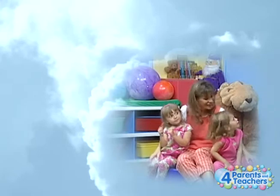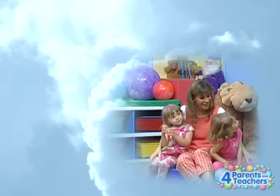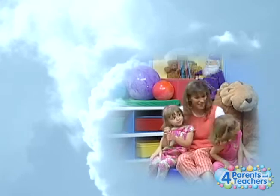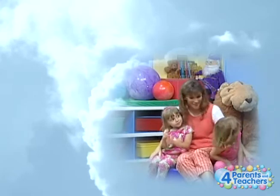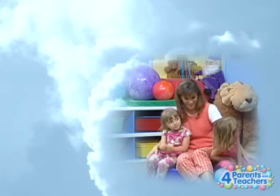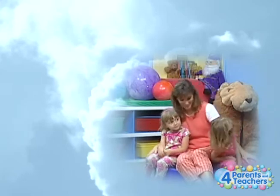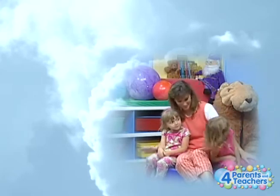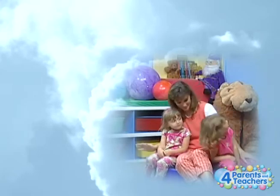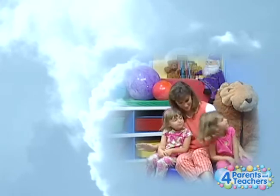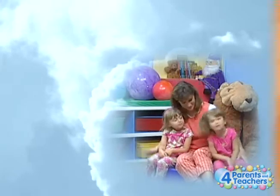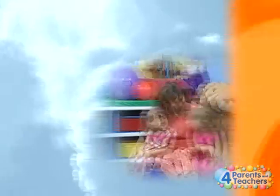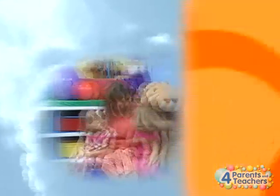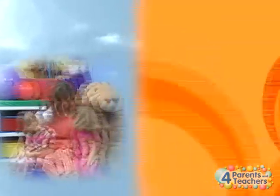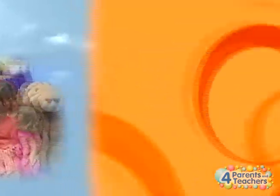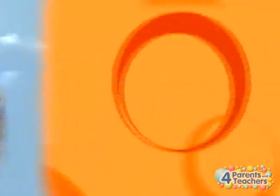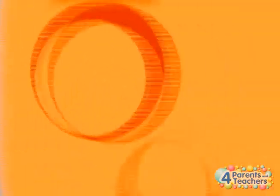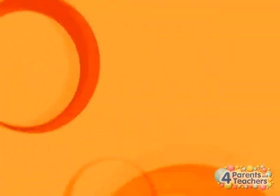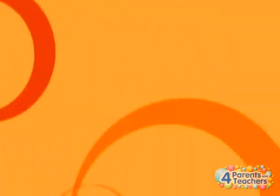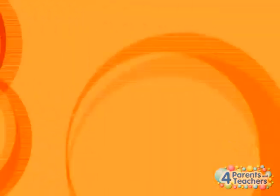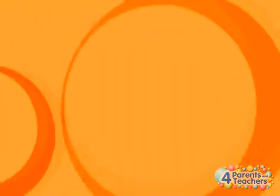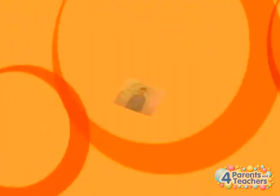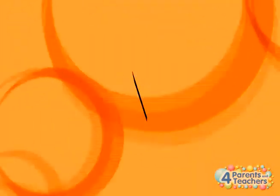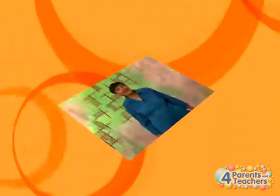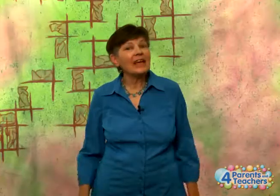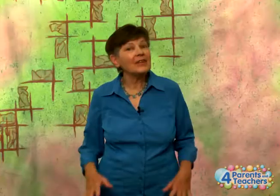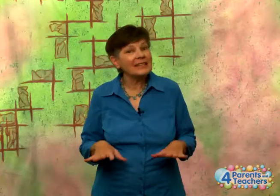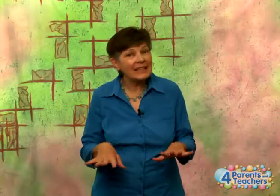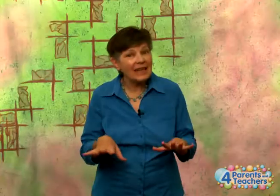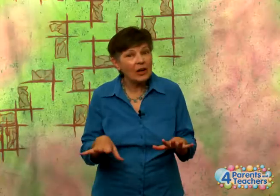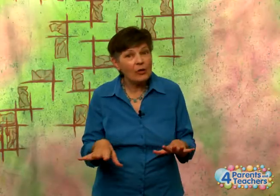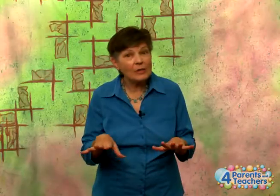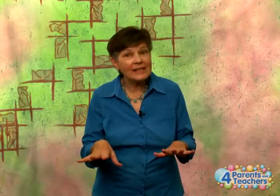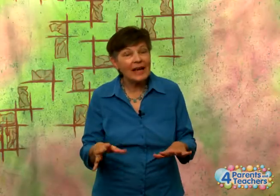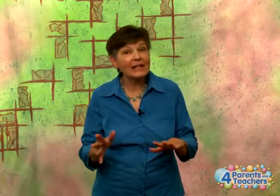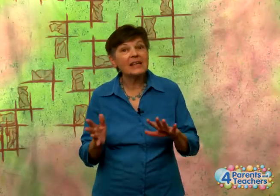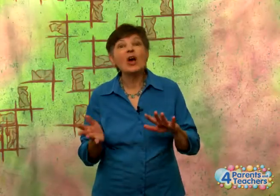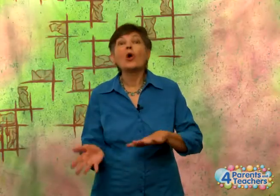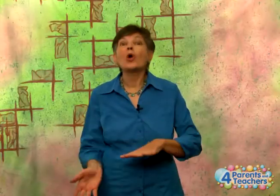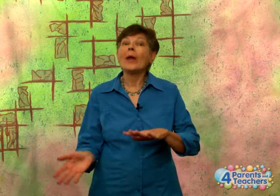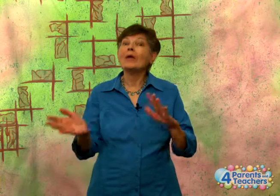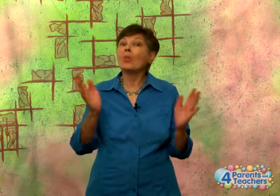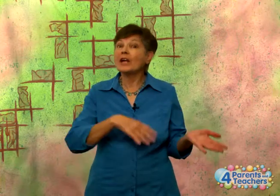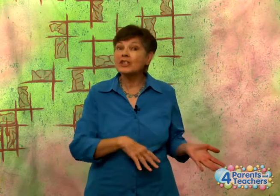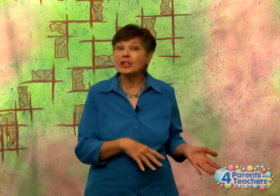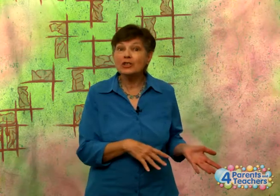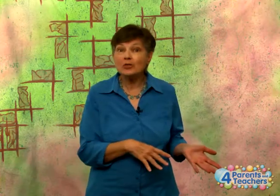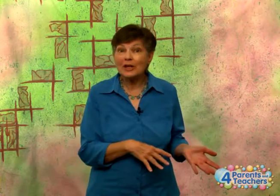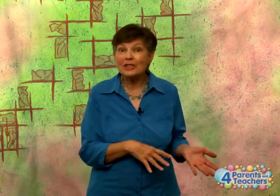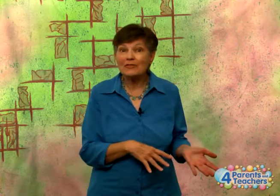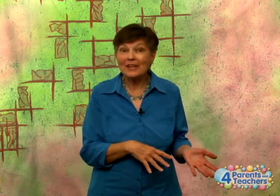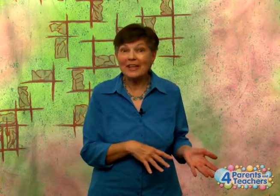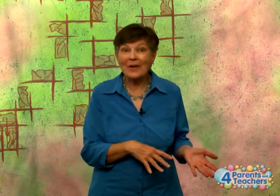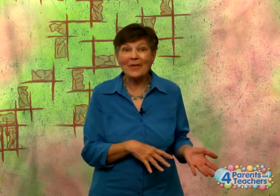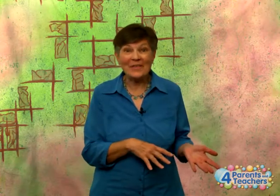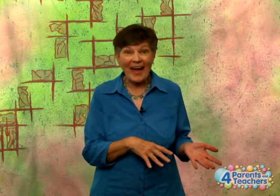in If you didn't get all those signs go ahead and watch the instruction video Okay